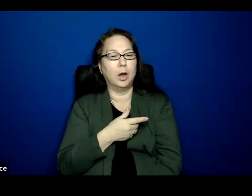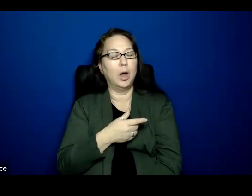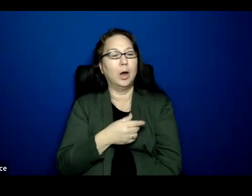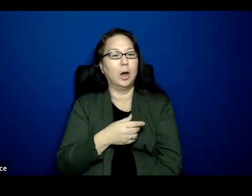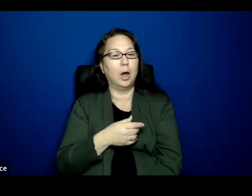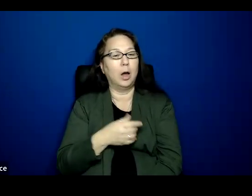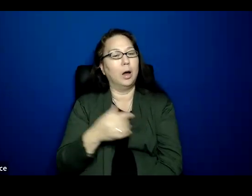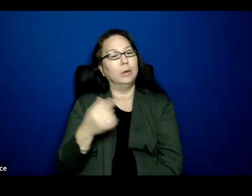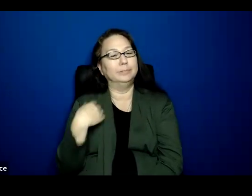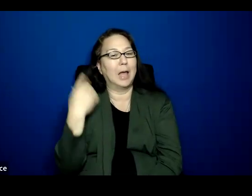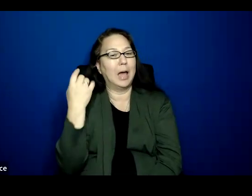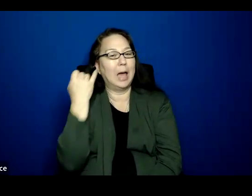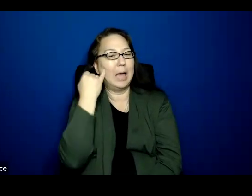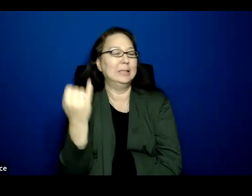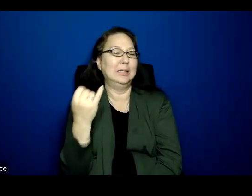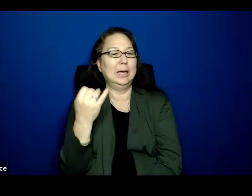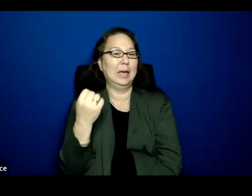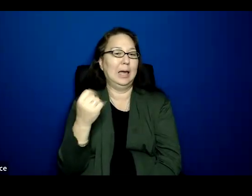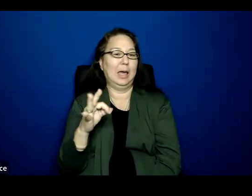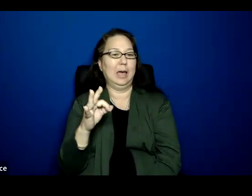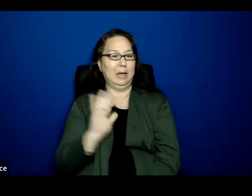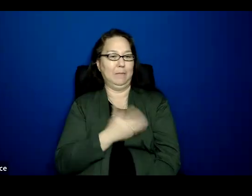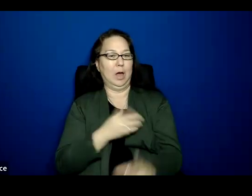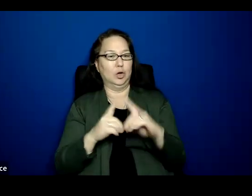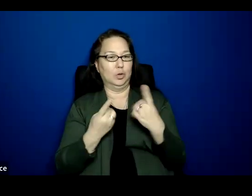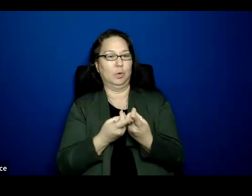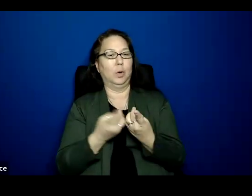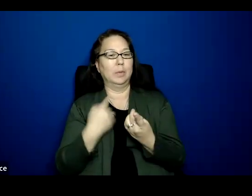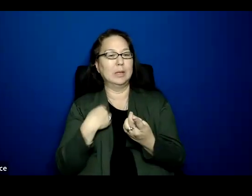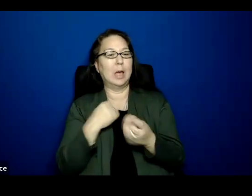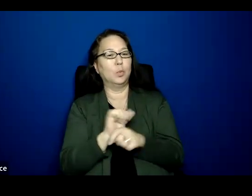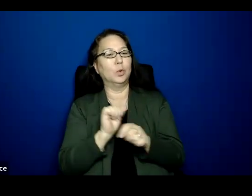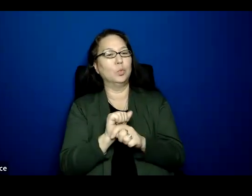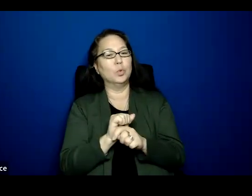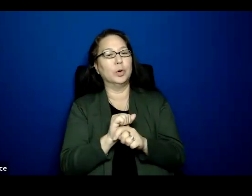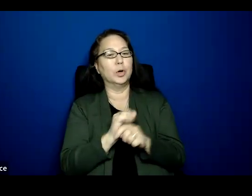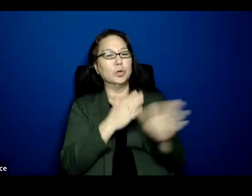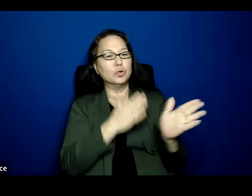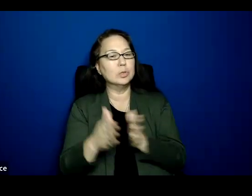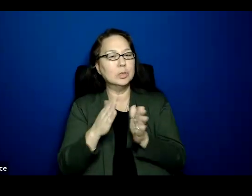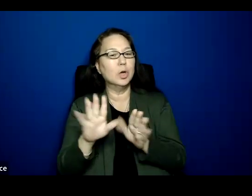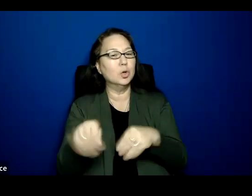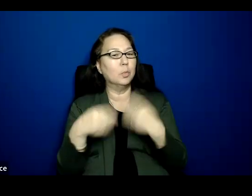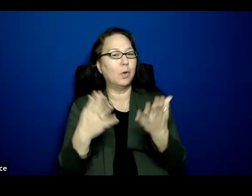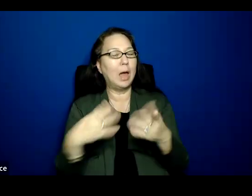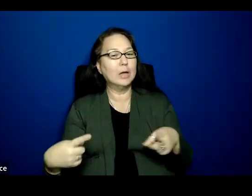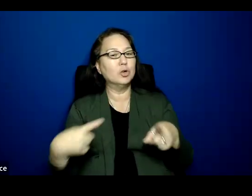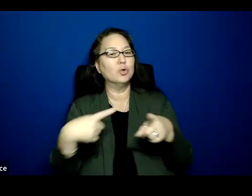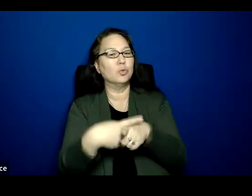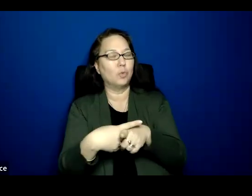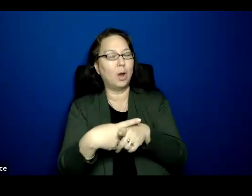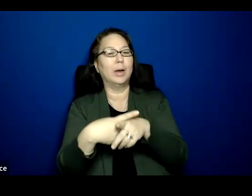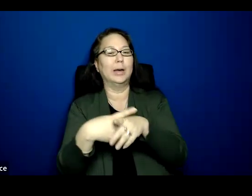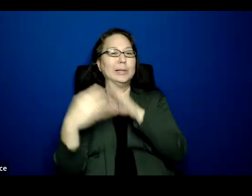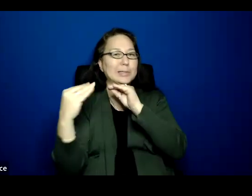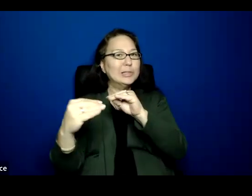have worked strategically to provide cross-functional professional learning. And I think this is going into our second year, we find that that's really